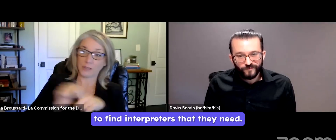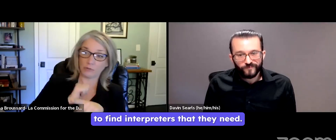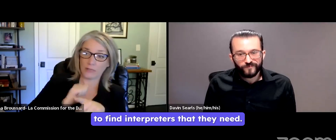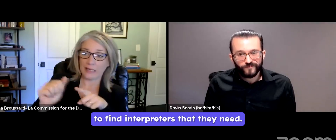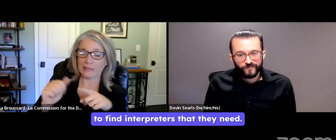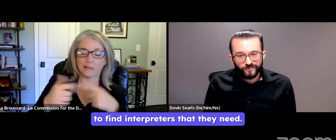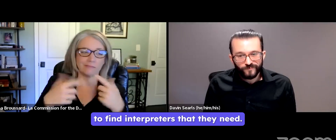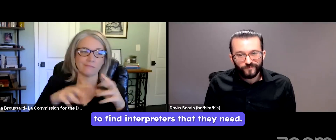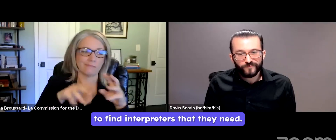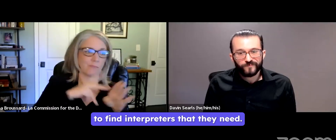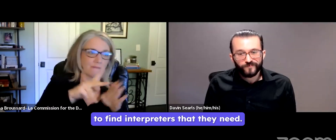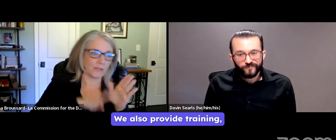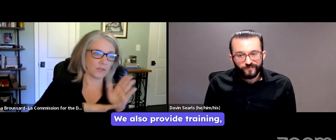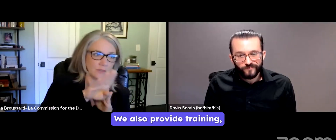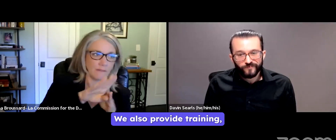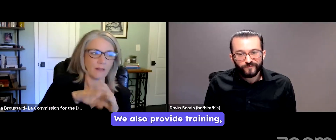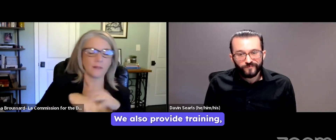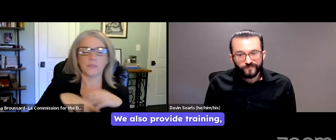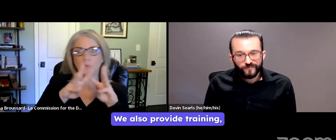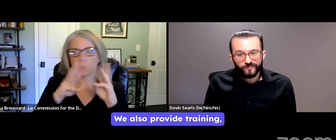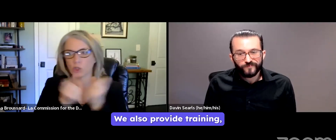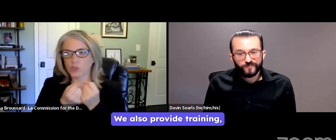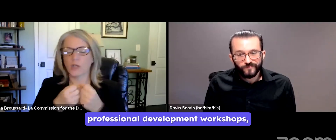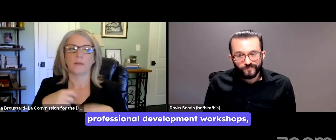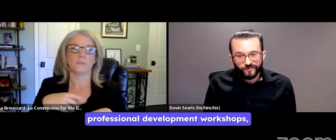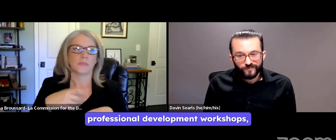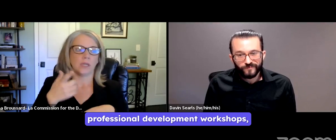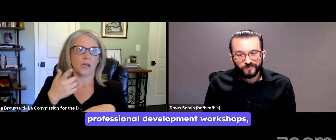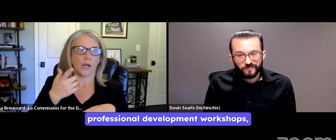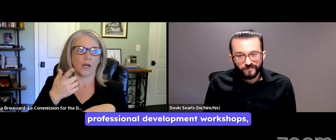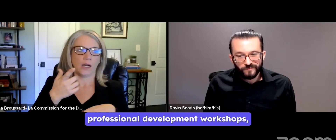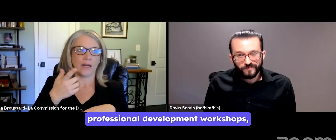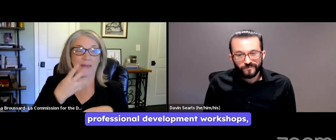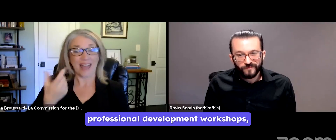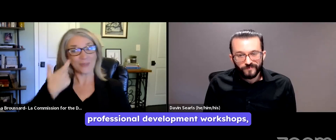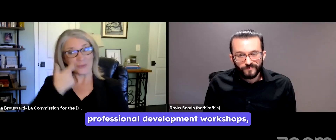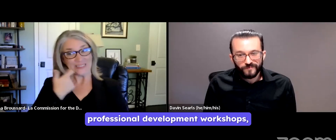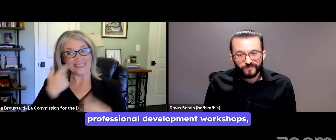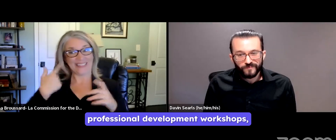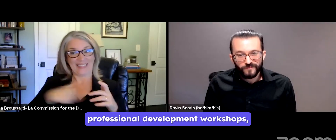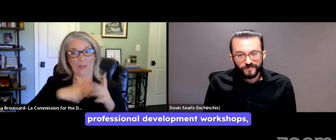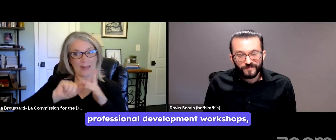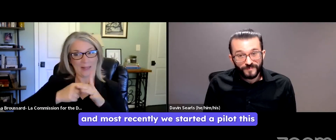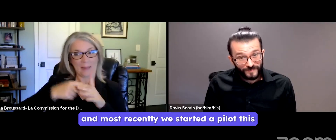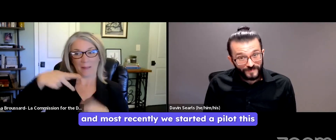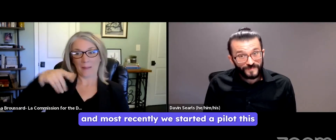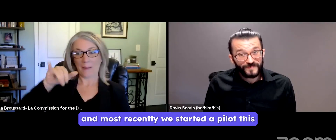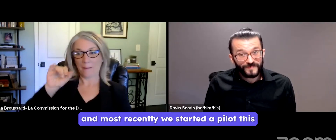find interpreters that they need. We also provide training, professional development, workshops, and most